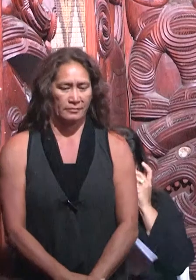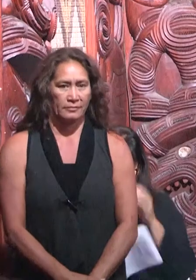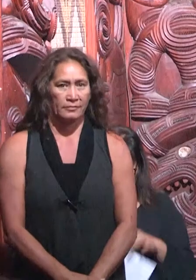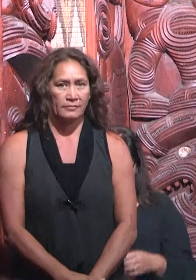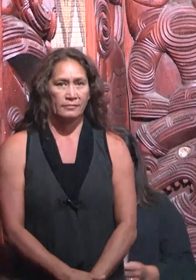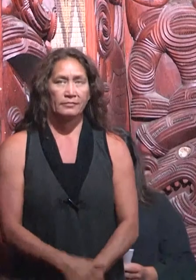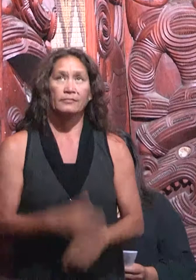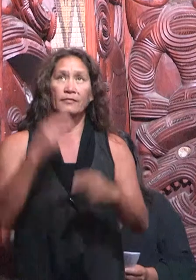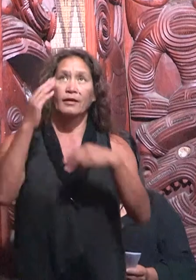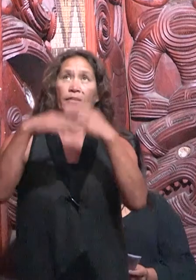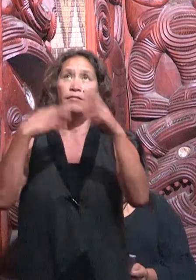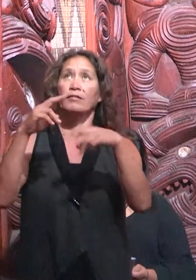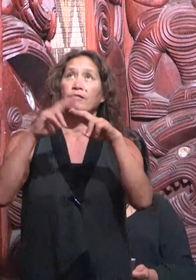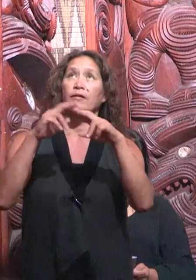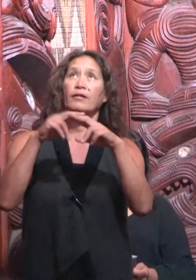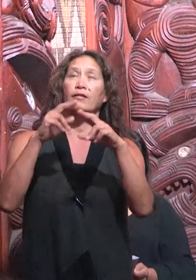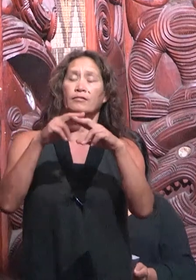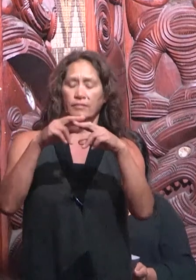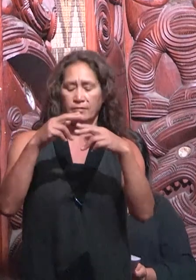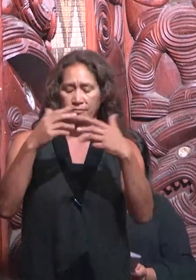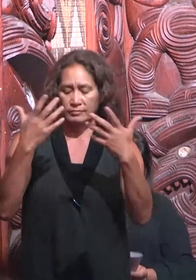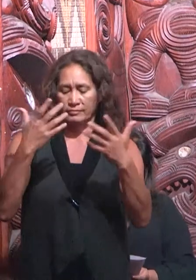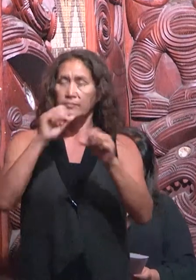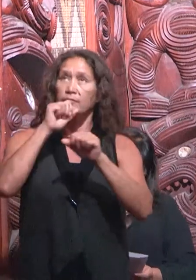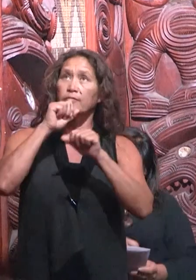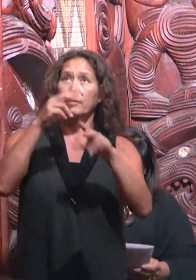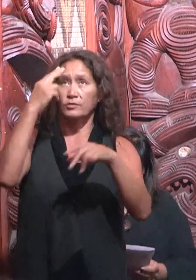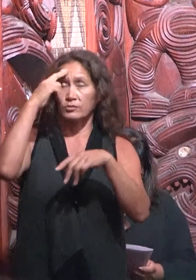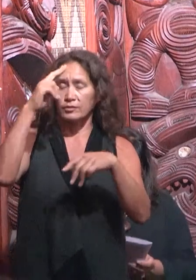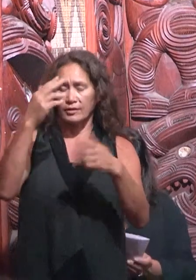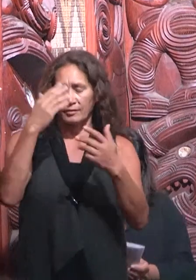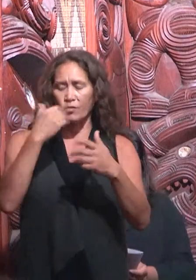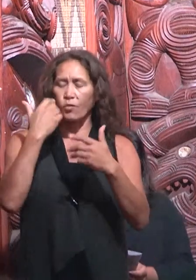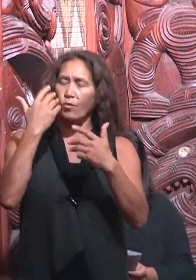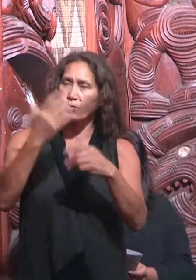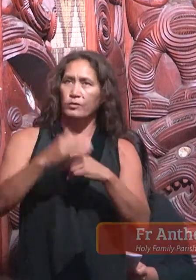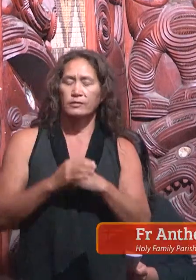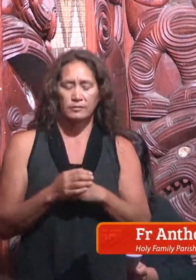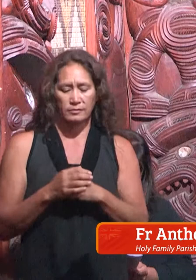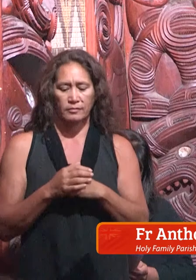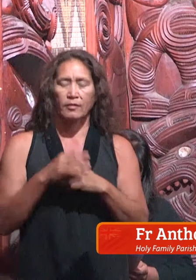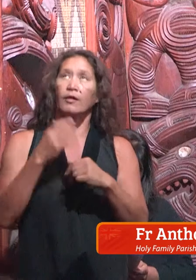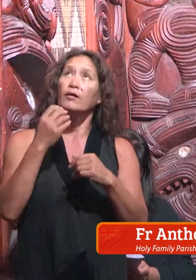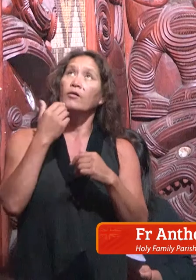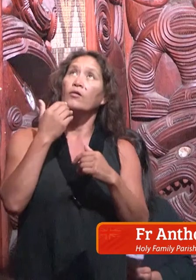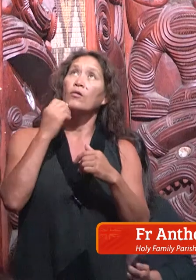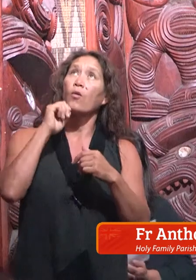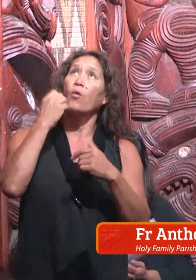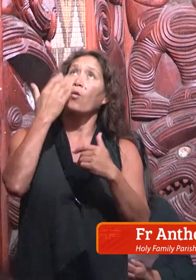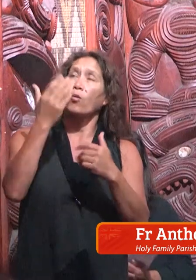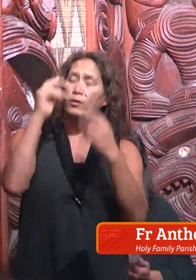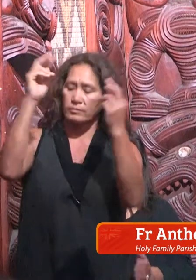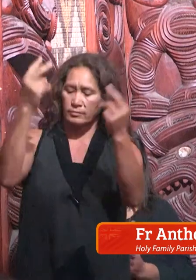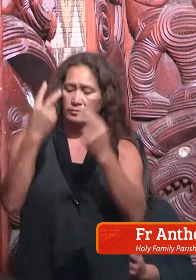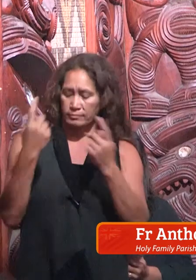E te atua, te whakawhita, te whakapai, te whakamomiti ki a koe. I aro mai koe ki a mato